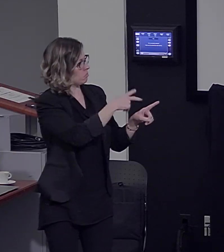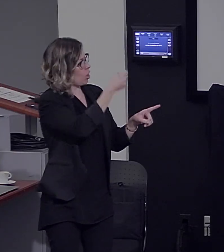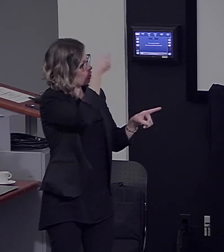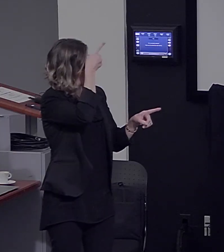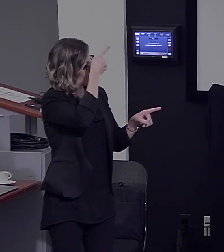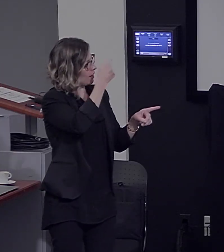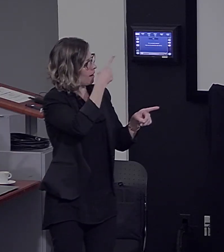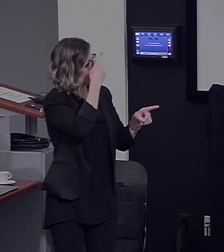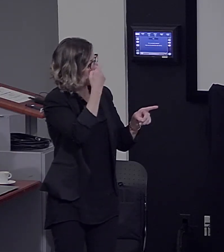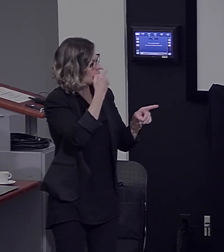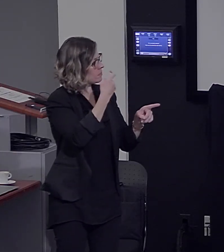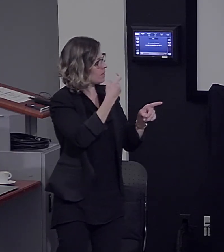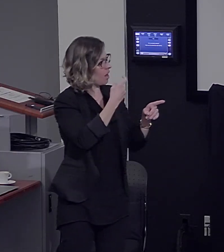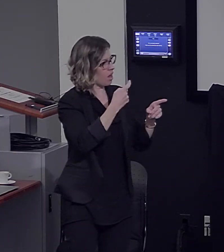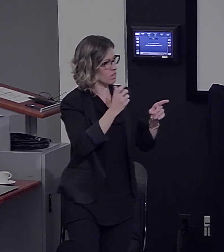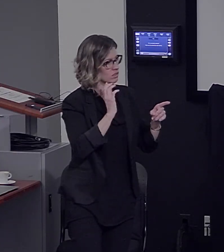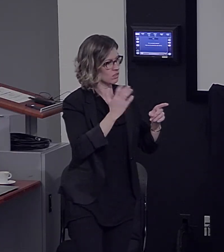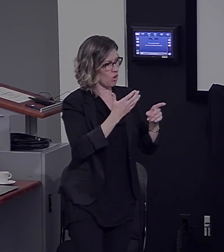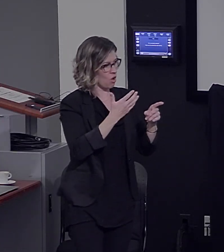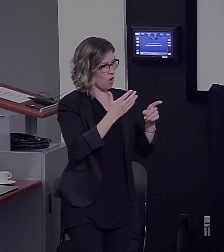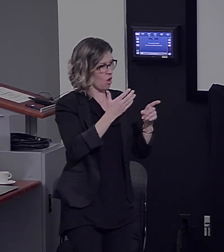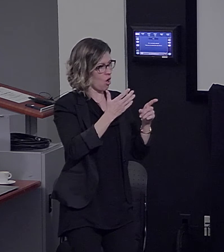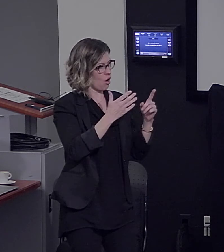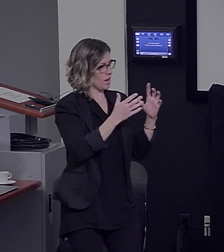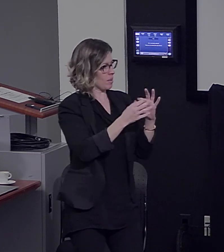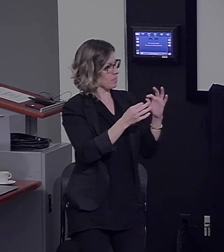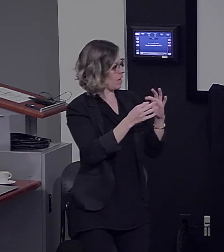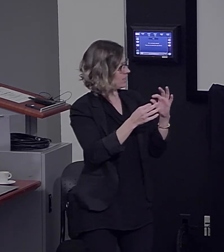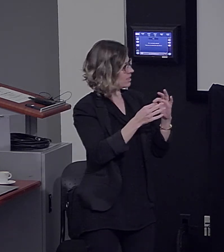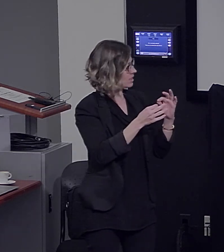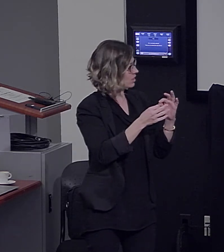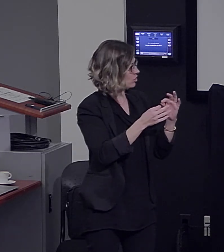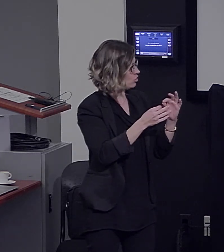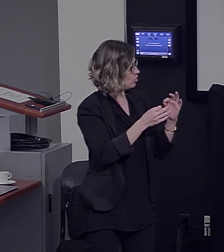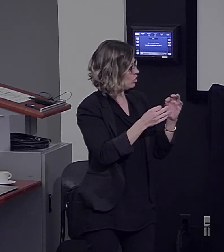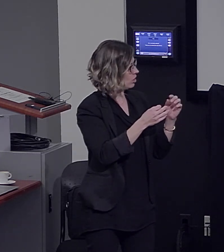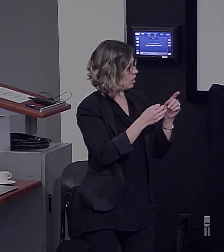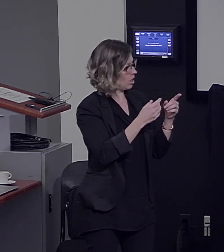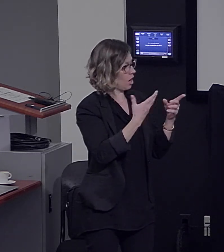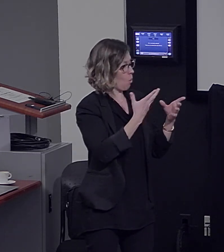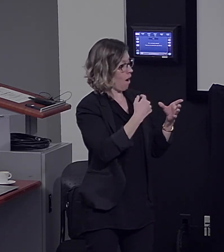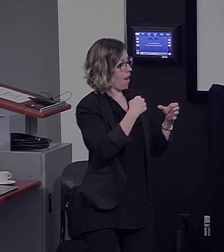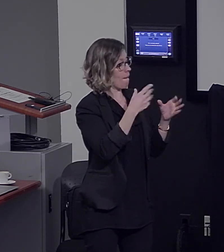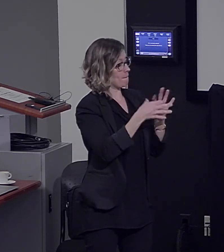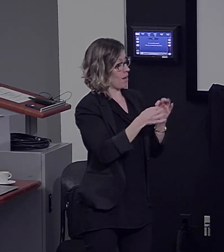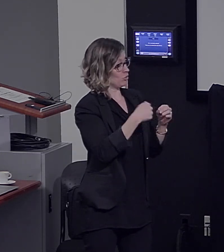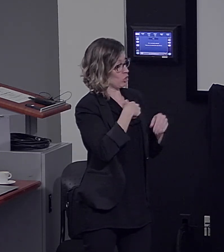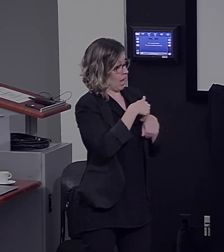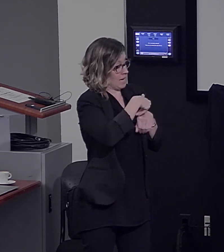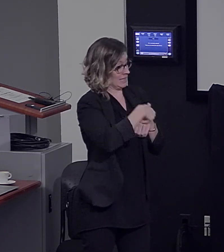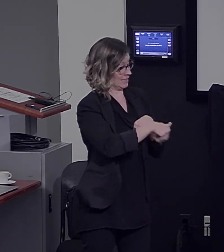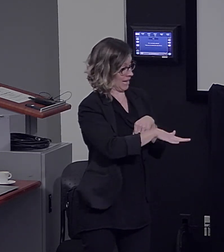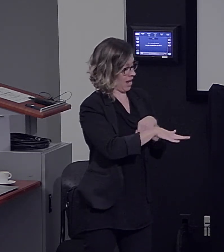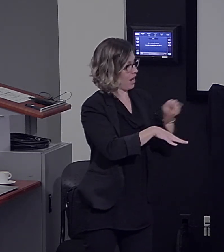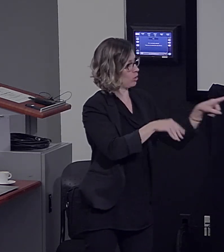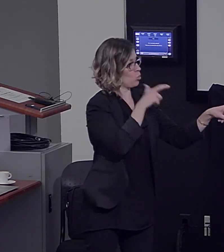sender said, the message, is present in the receiver of the message. So the